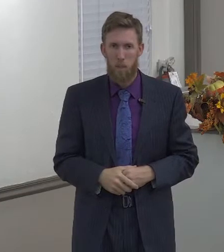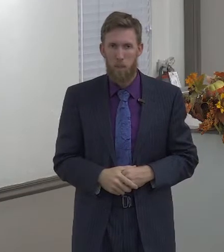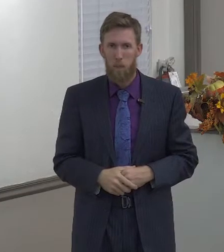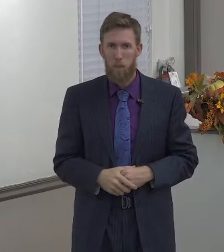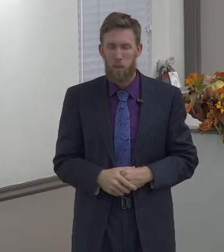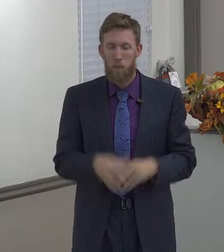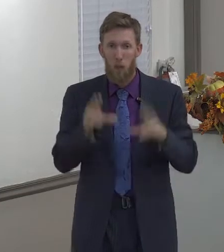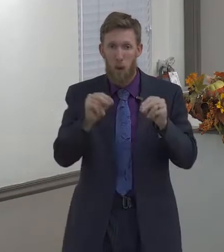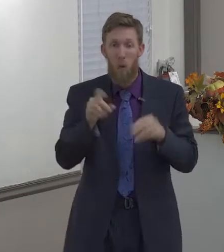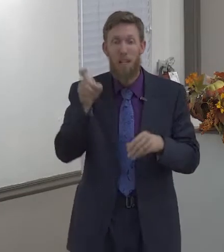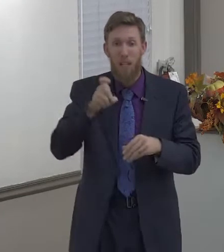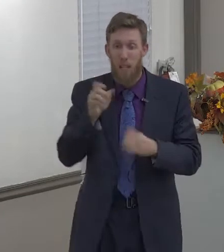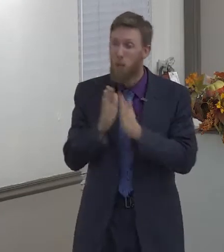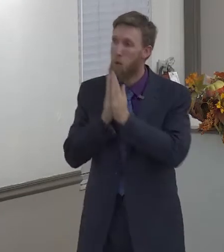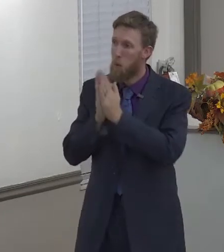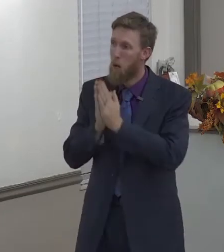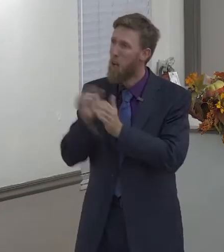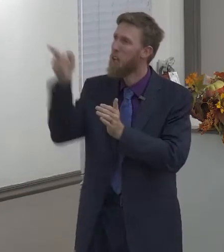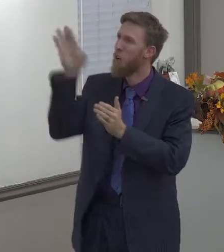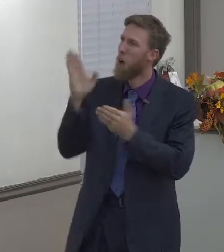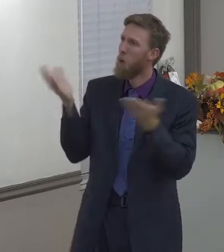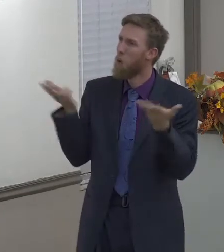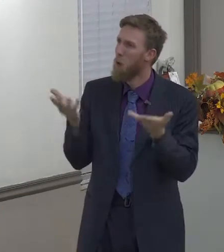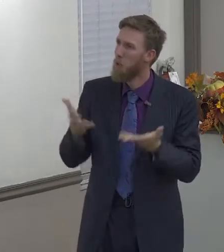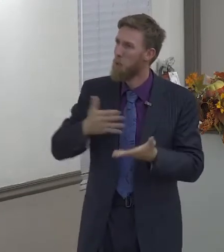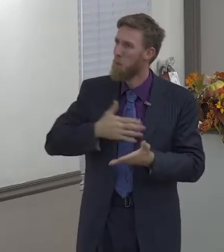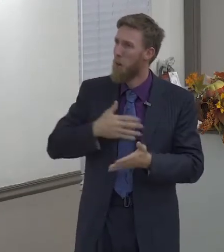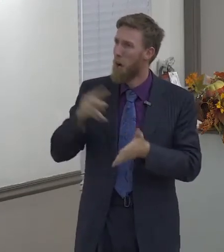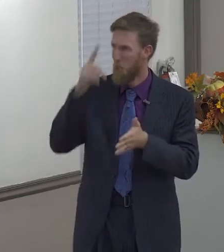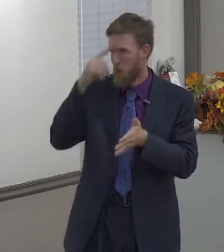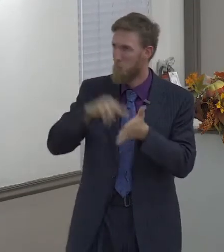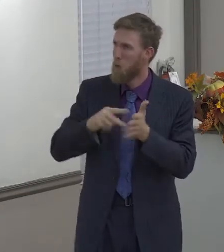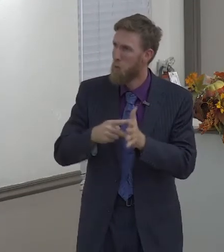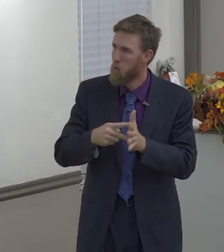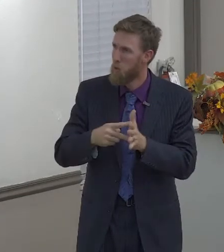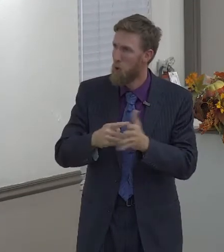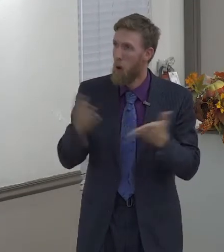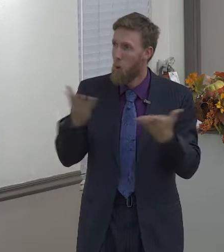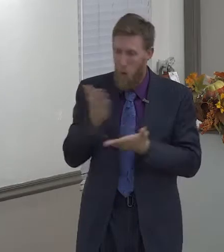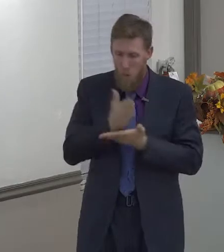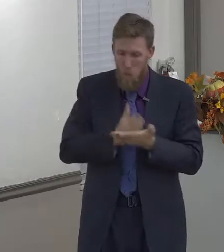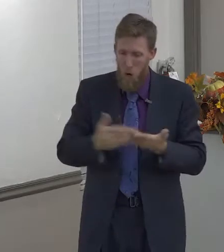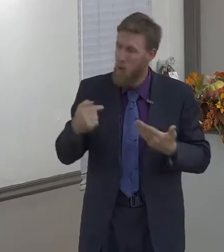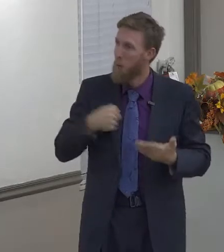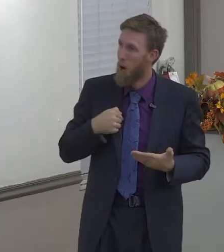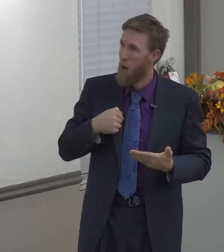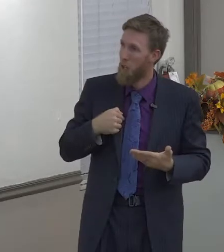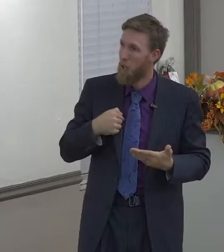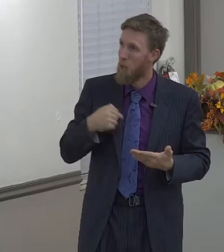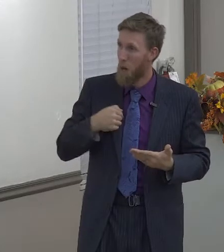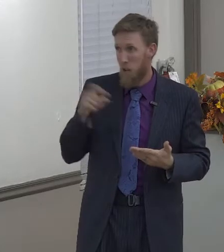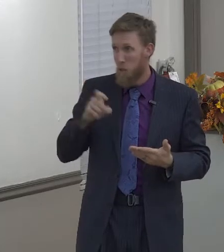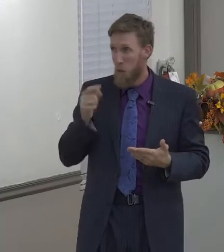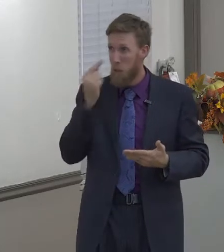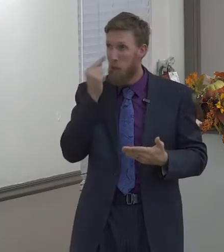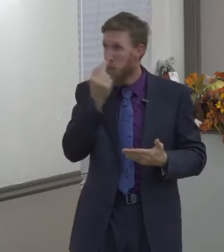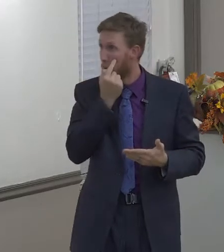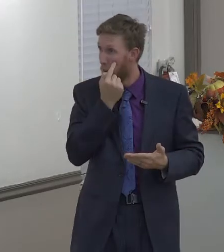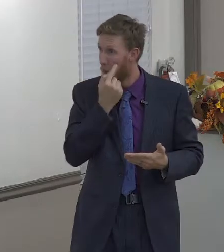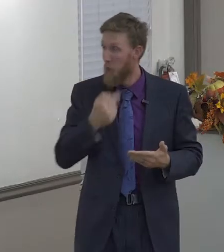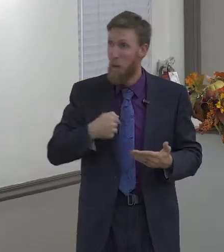is it that I have that you have given to me? What role did you give to me in this church? Too many Christians,